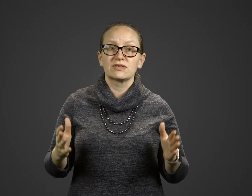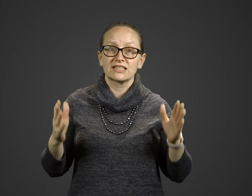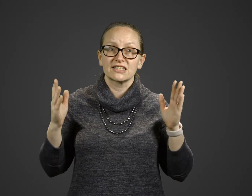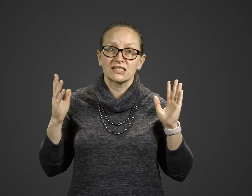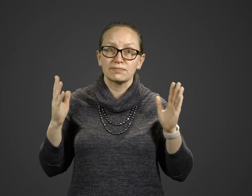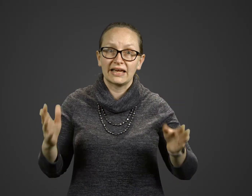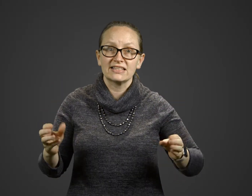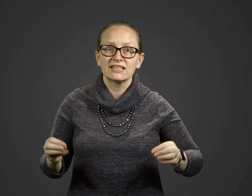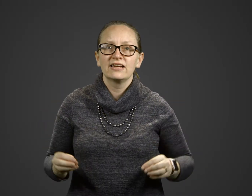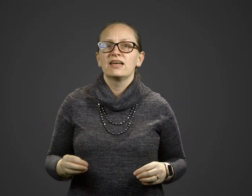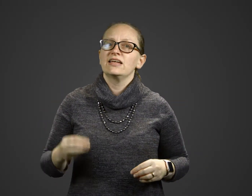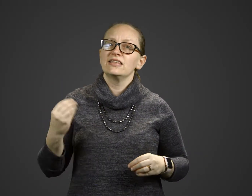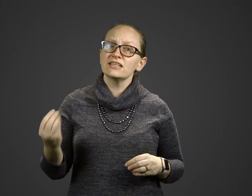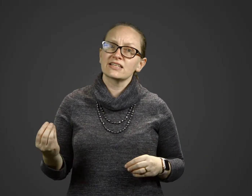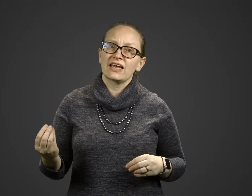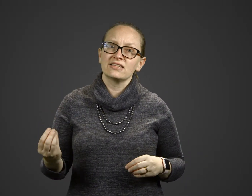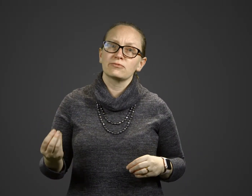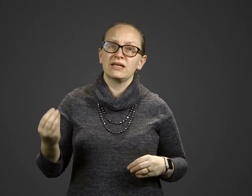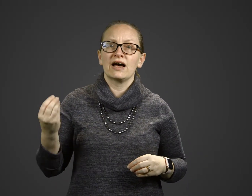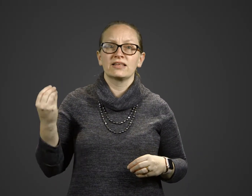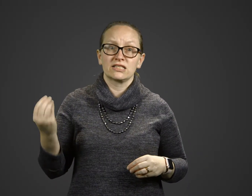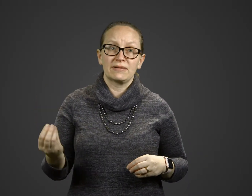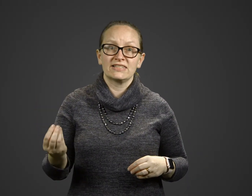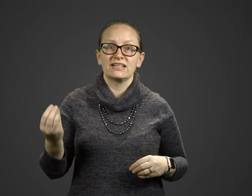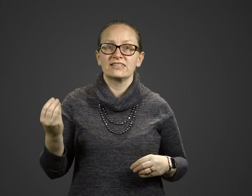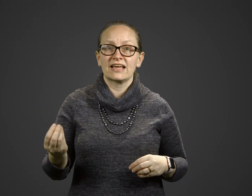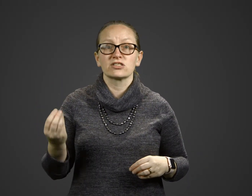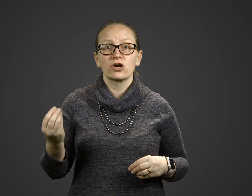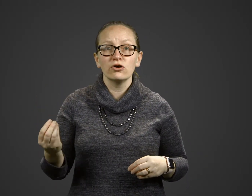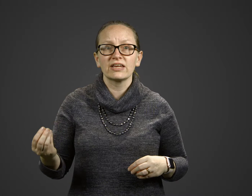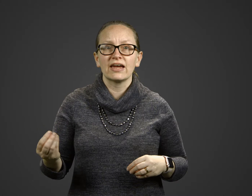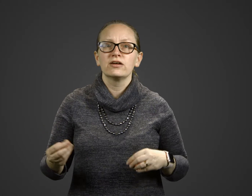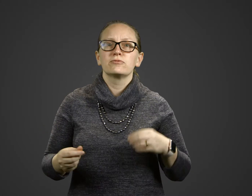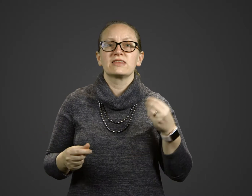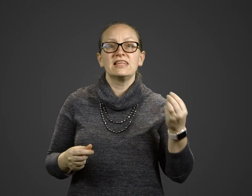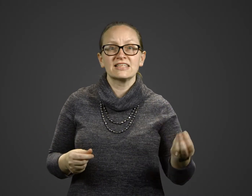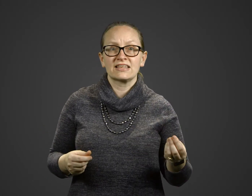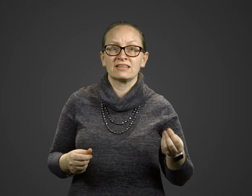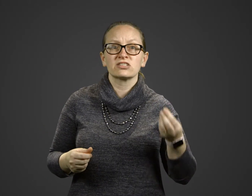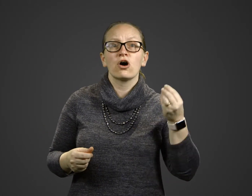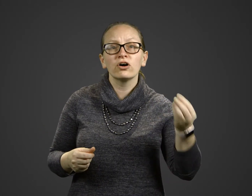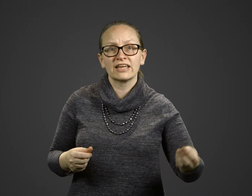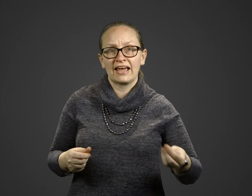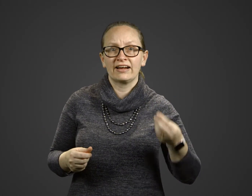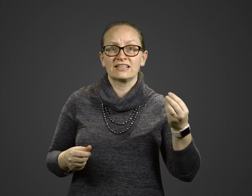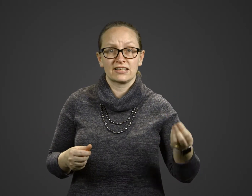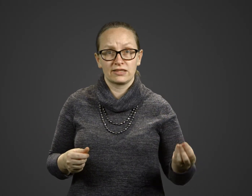substance displaced. In this case, we are displacing dense cold air with less dense hot air inside the